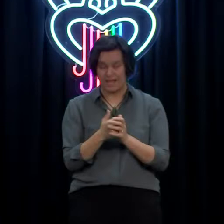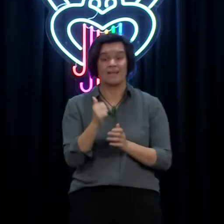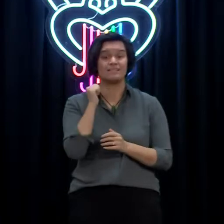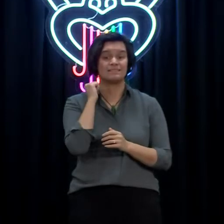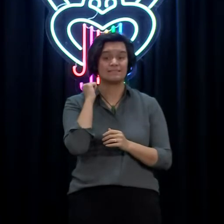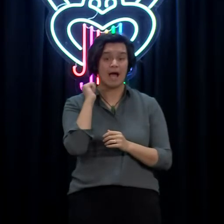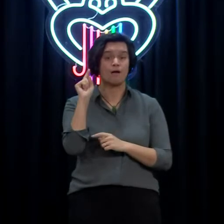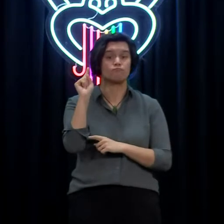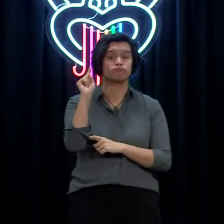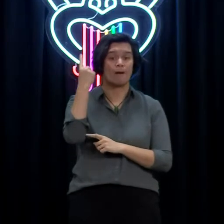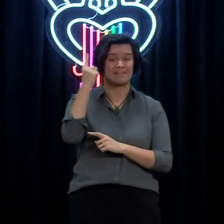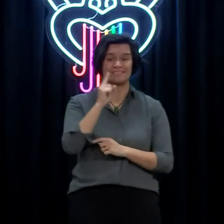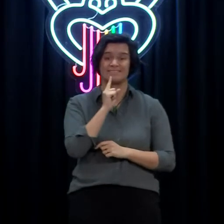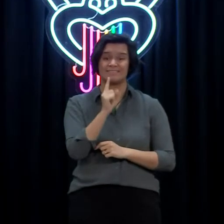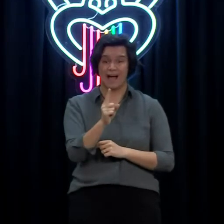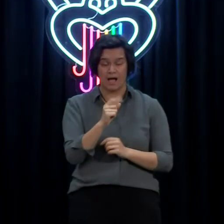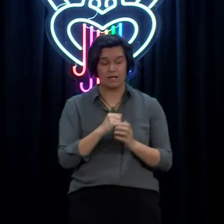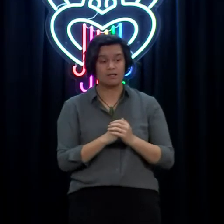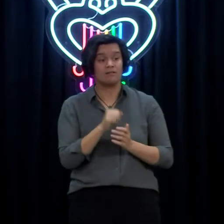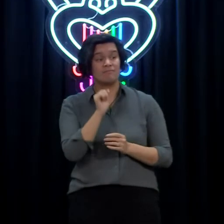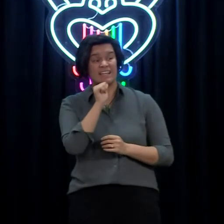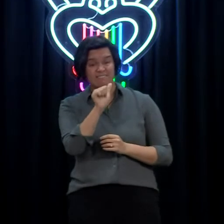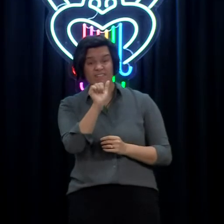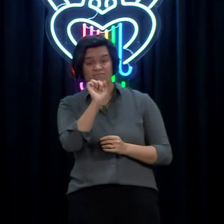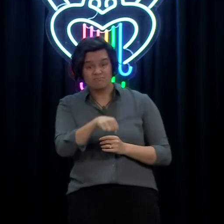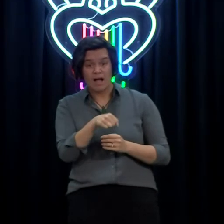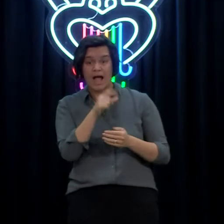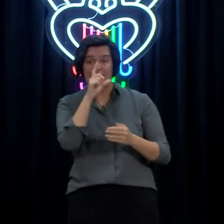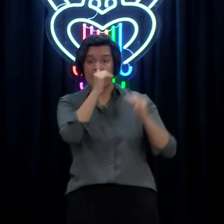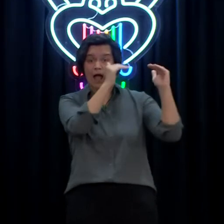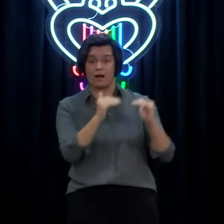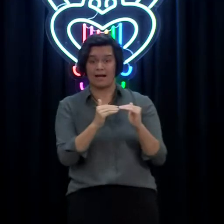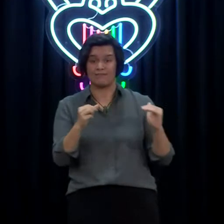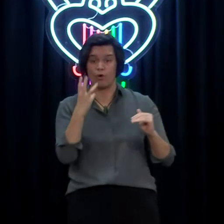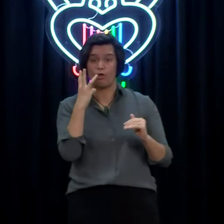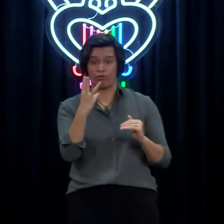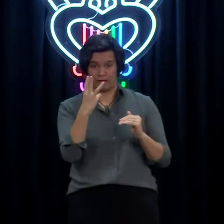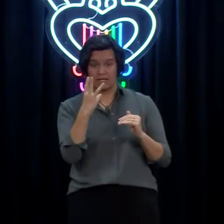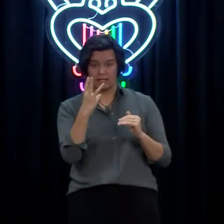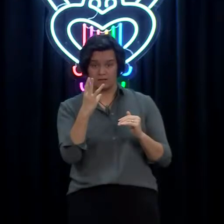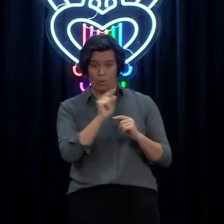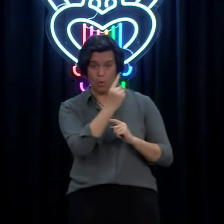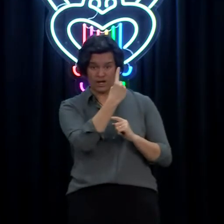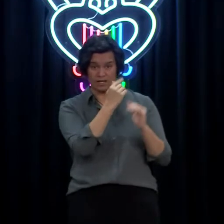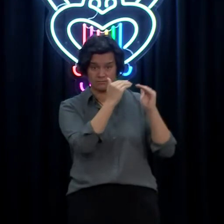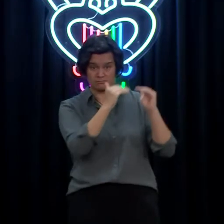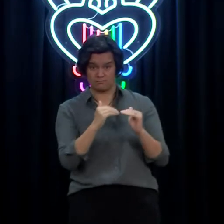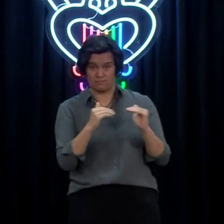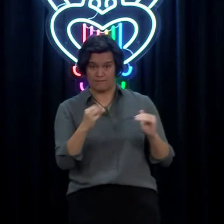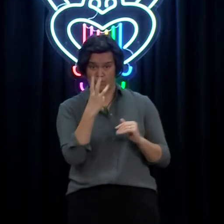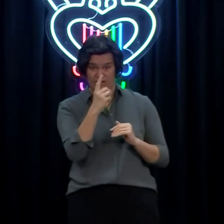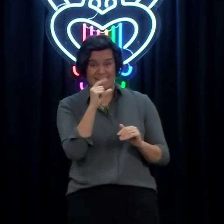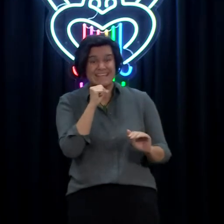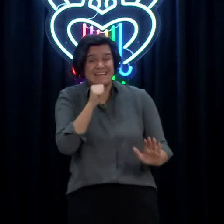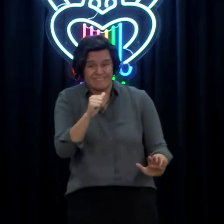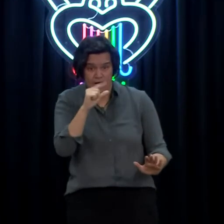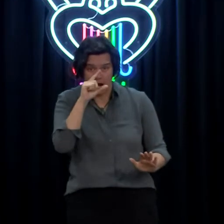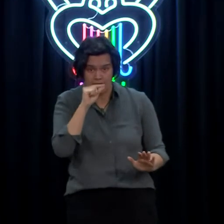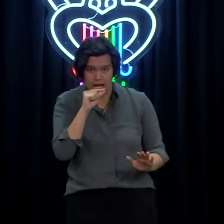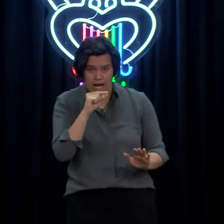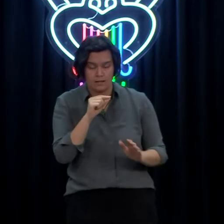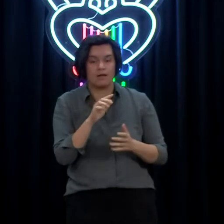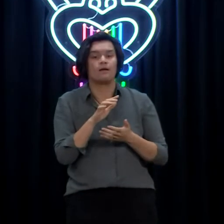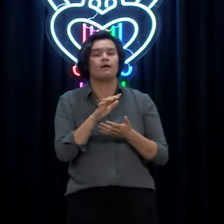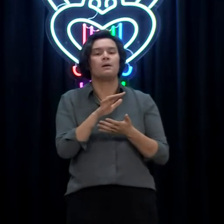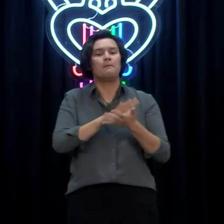on Monday we confirm our in-principle decision for Auckland to move to Alert Level 3, we will also be considering an increase in the number of